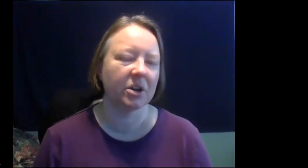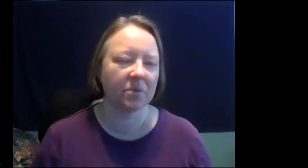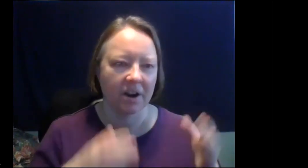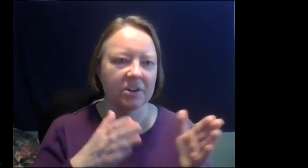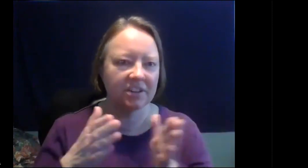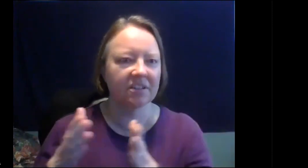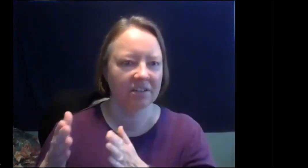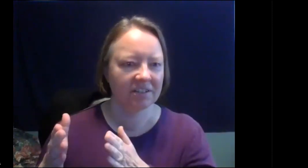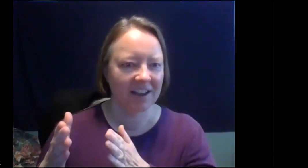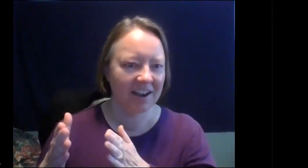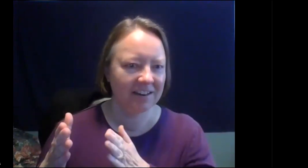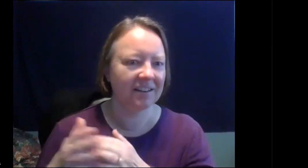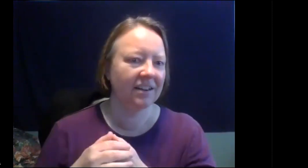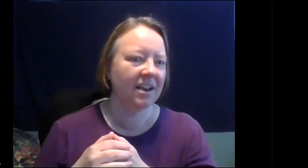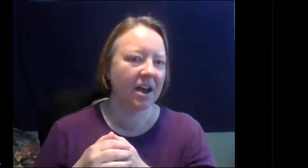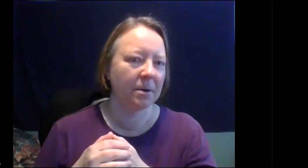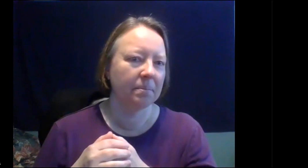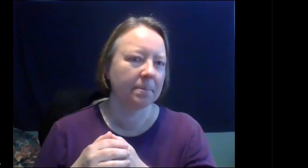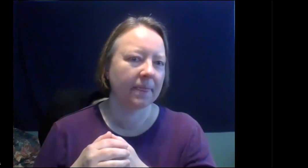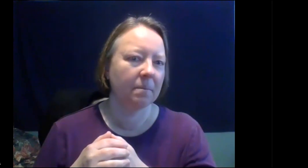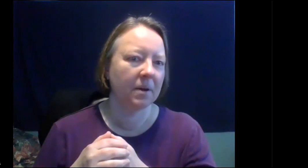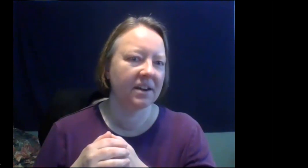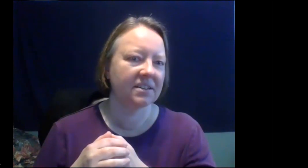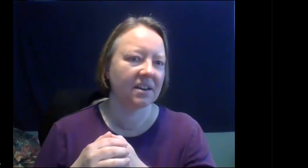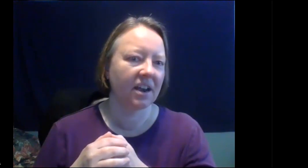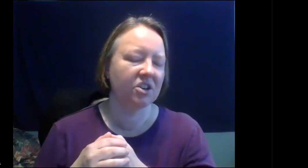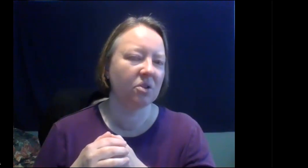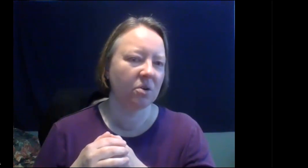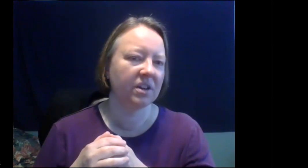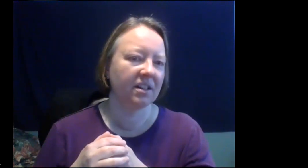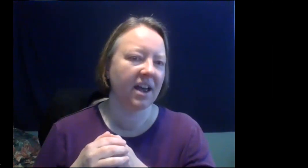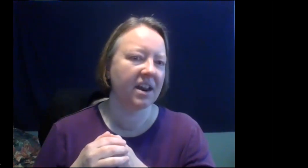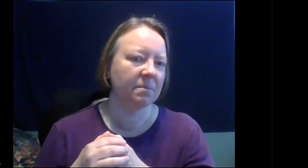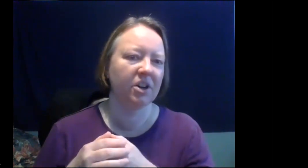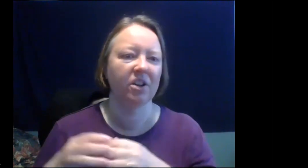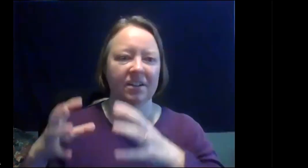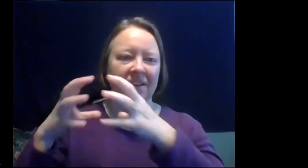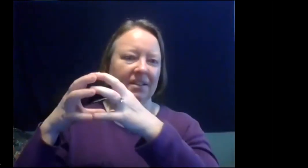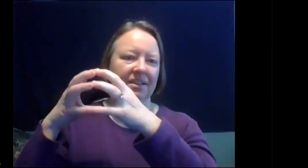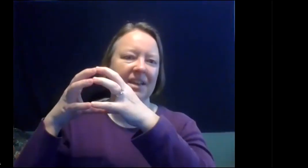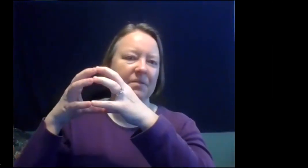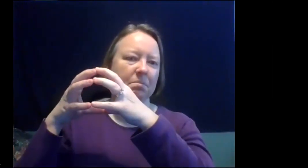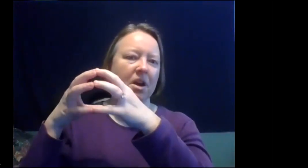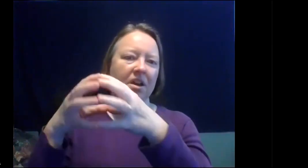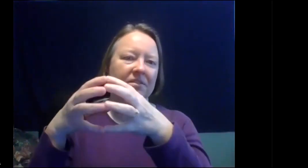necessarily for every single sign. Right. But I do know that a lot of them are, like the sign for ball,